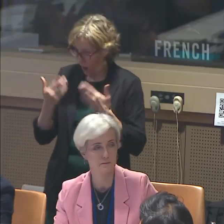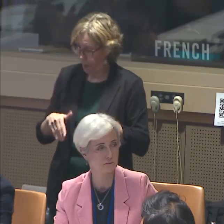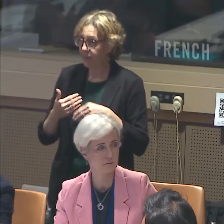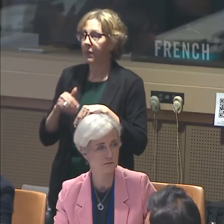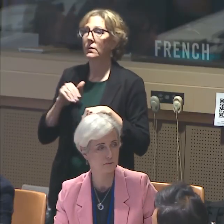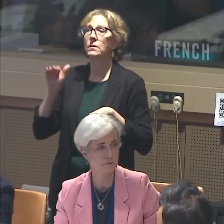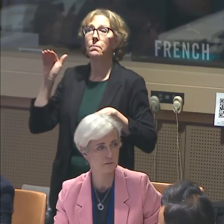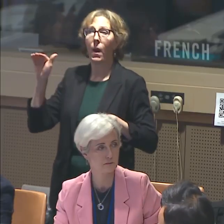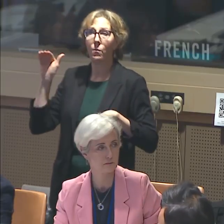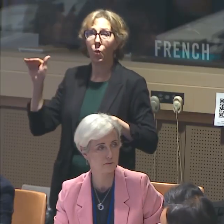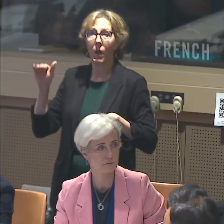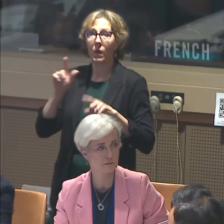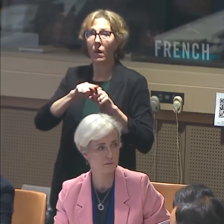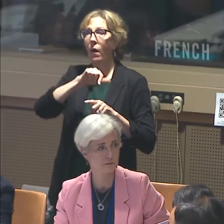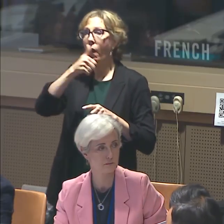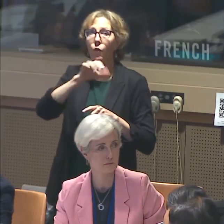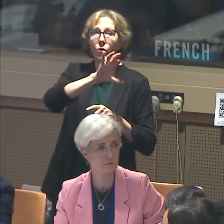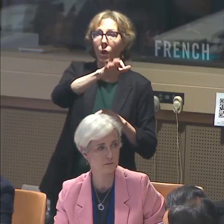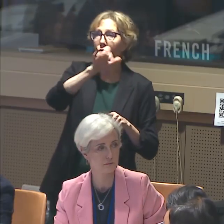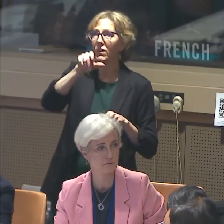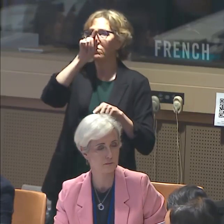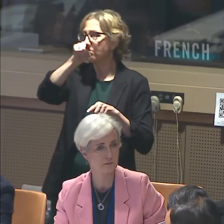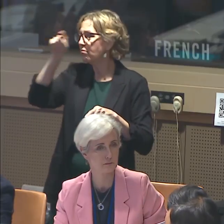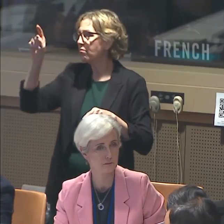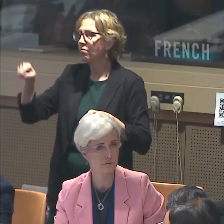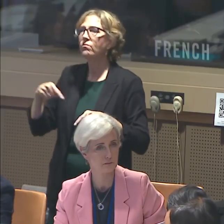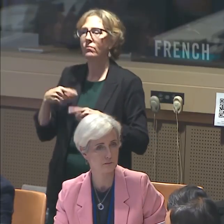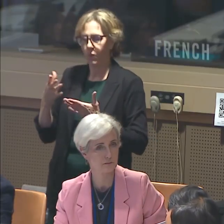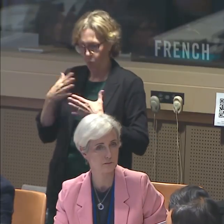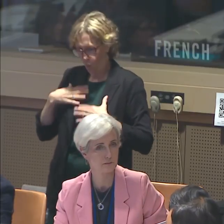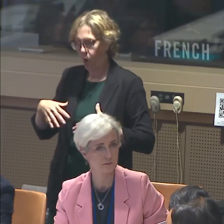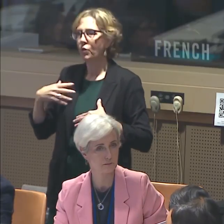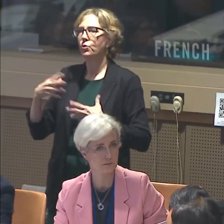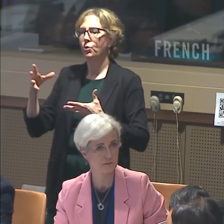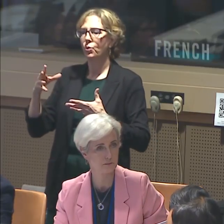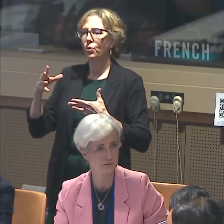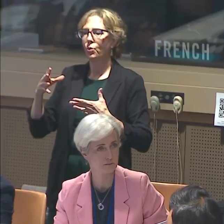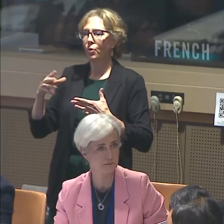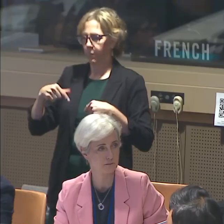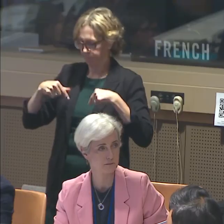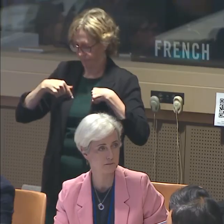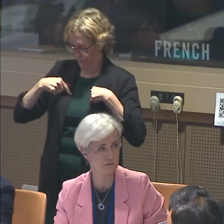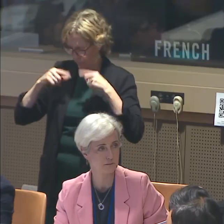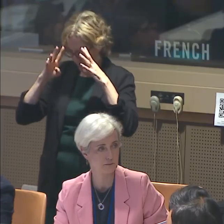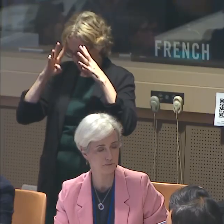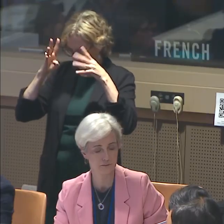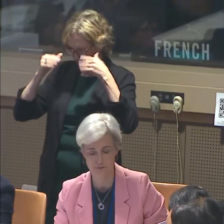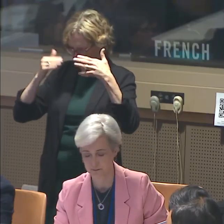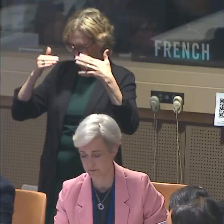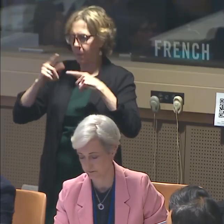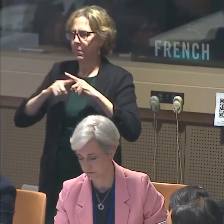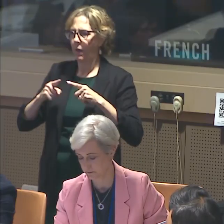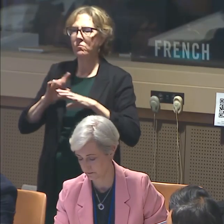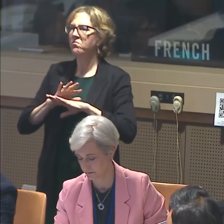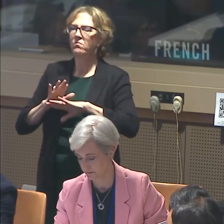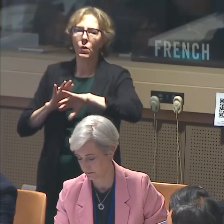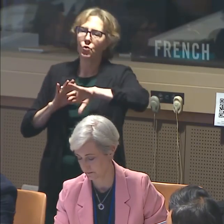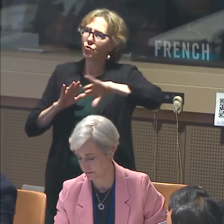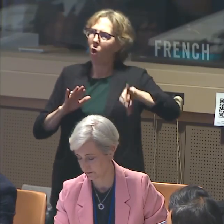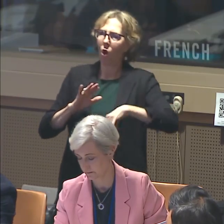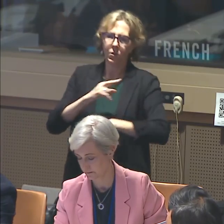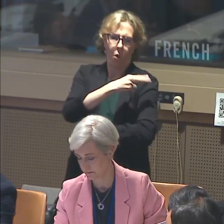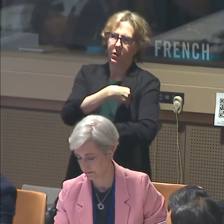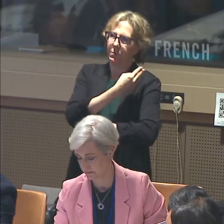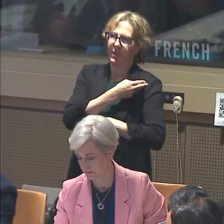and many other countries that are trying to build systems that do not primarily rely on medical doctors. So